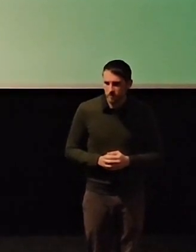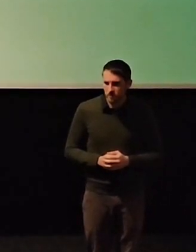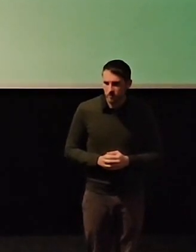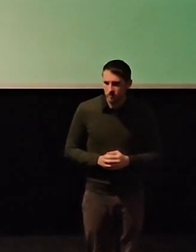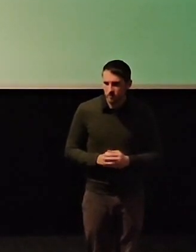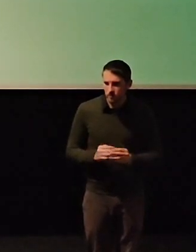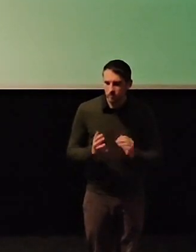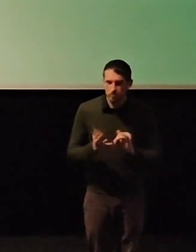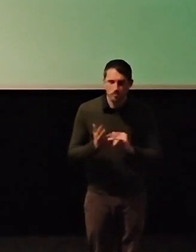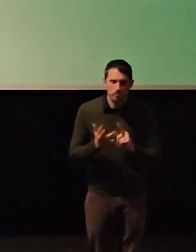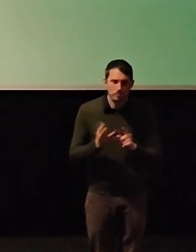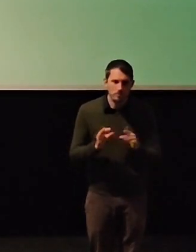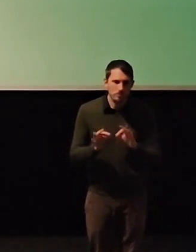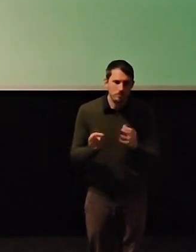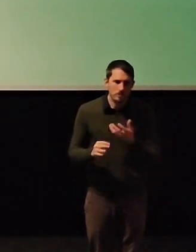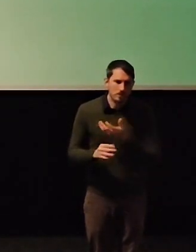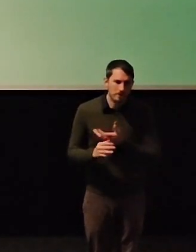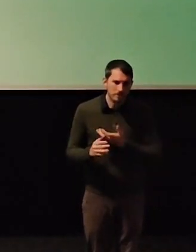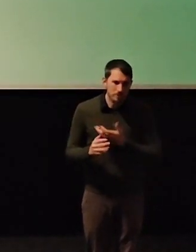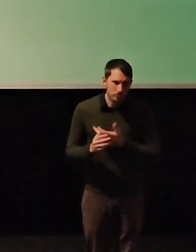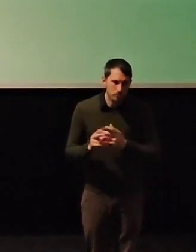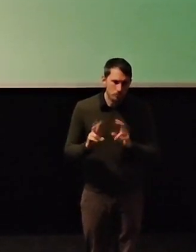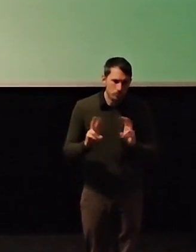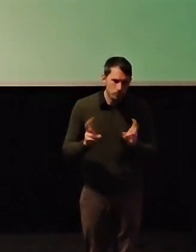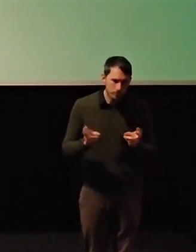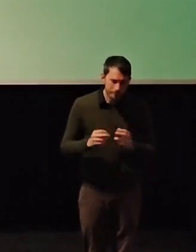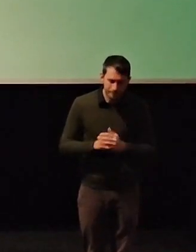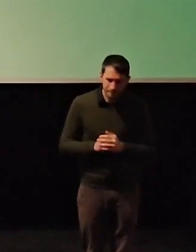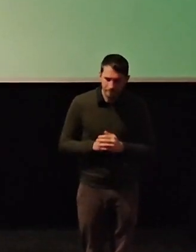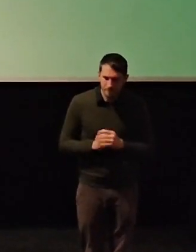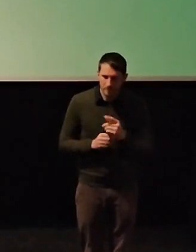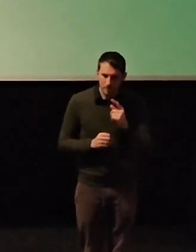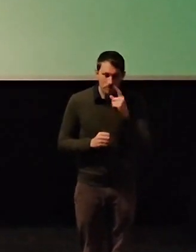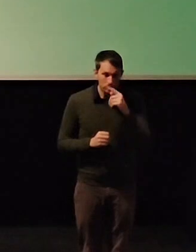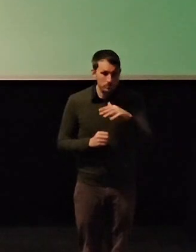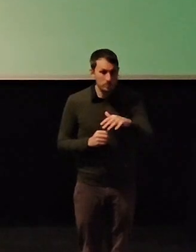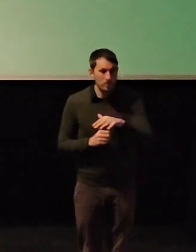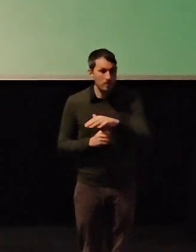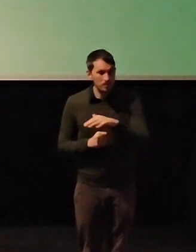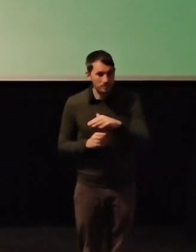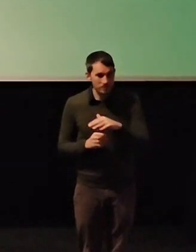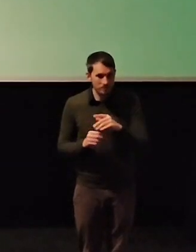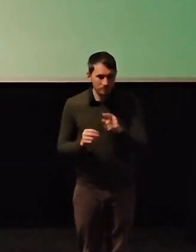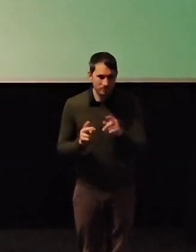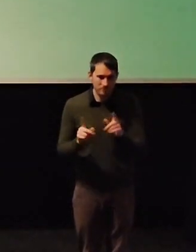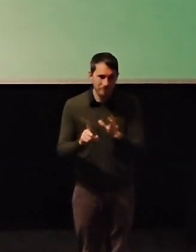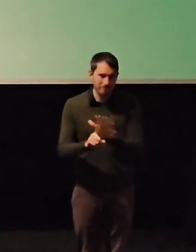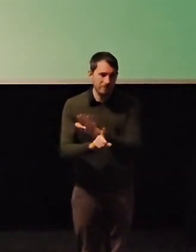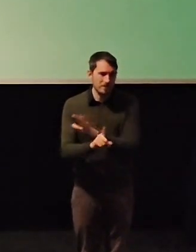comfortable term. Society is as vague as any other concept,